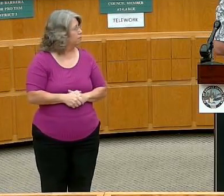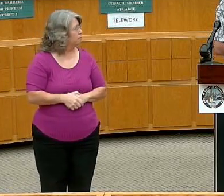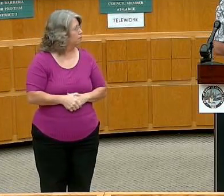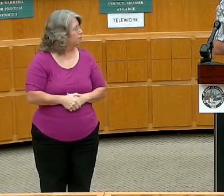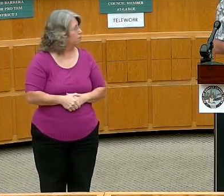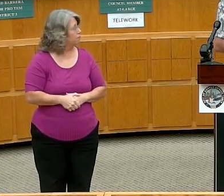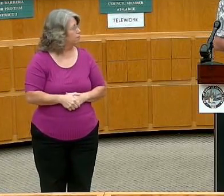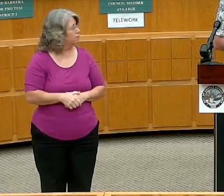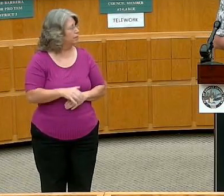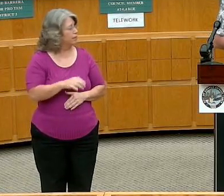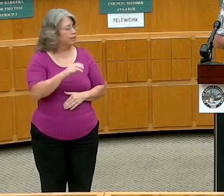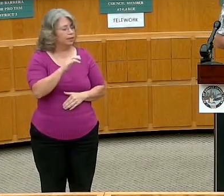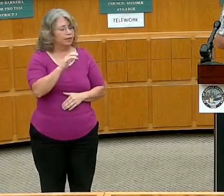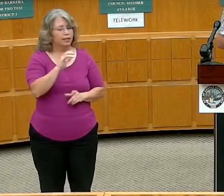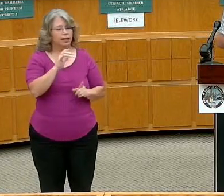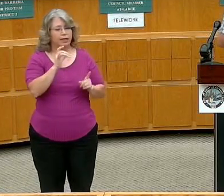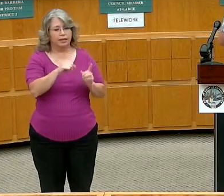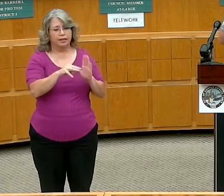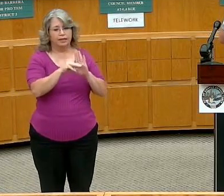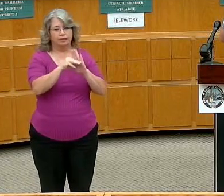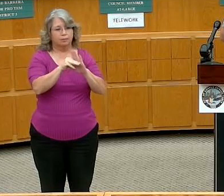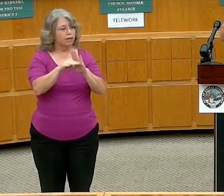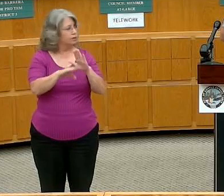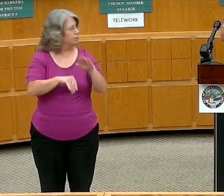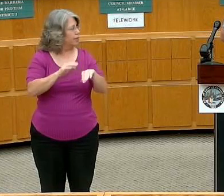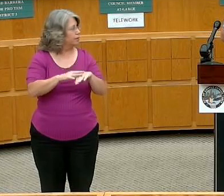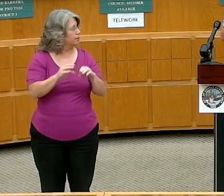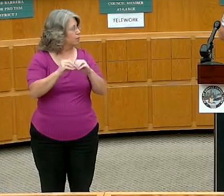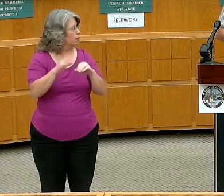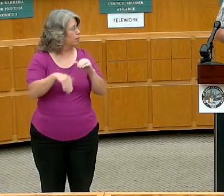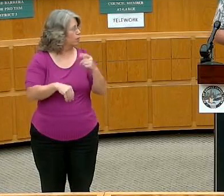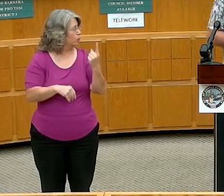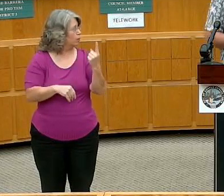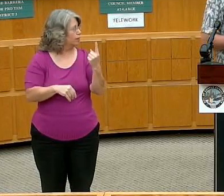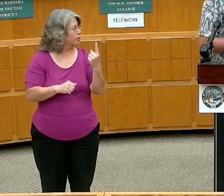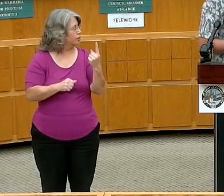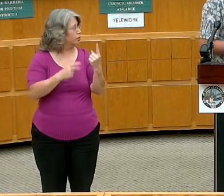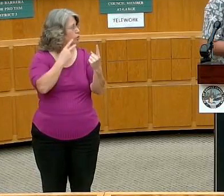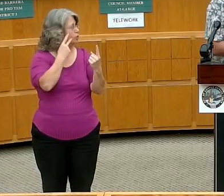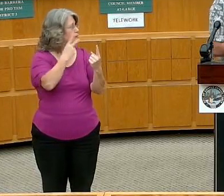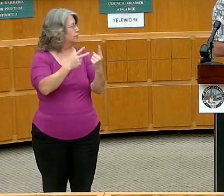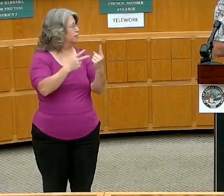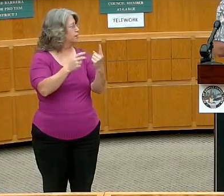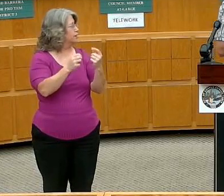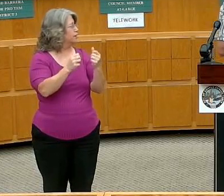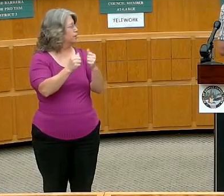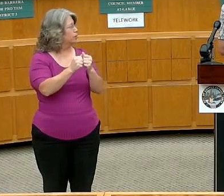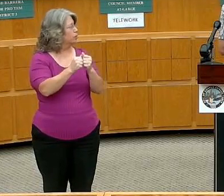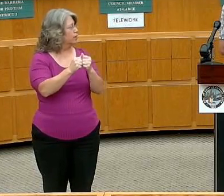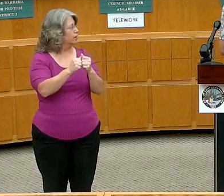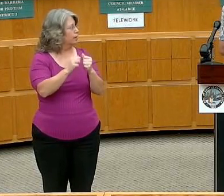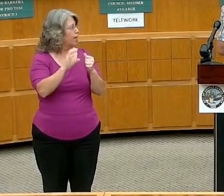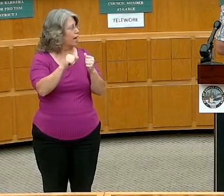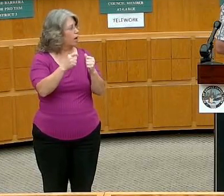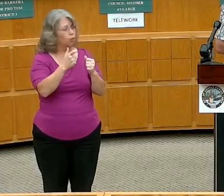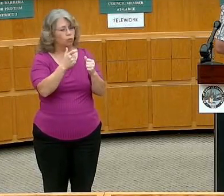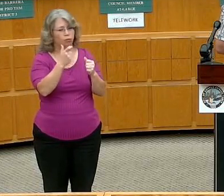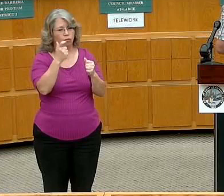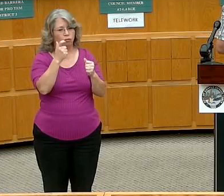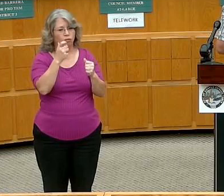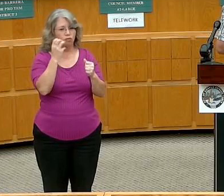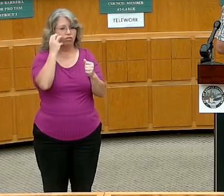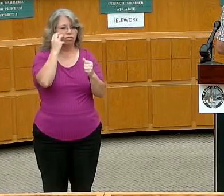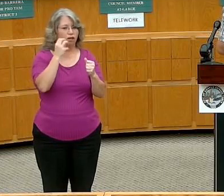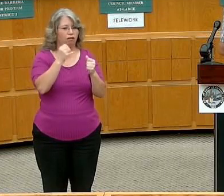our models. This one's based on more than one model. You can see from the thickness of it that there's more than one line going into this graph.